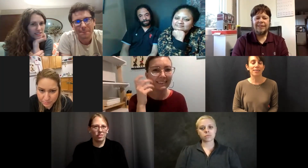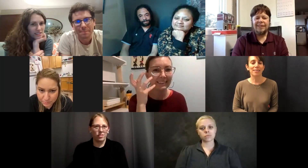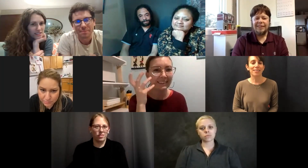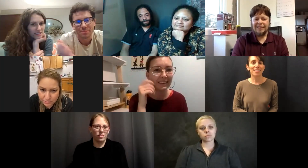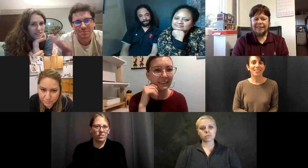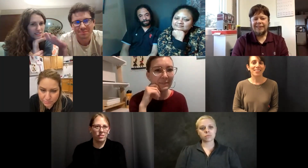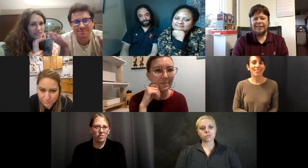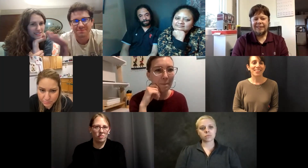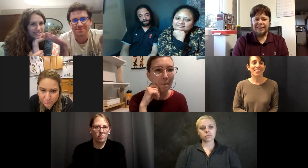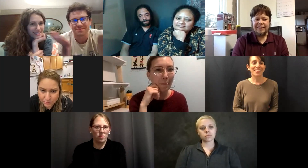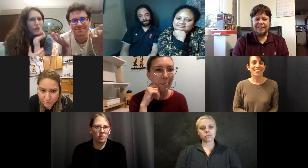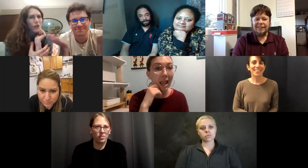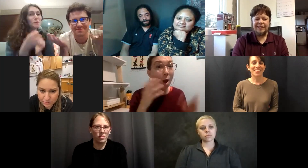sign?